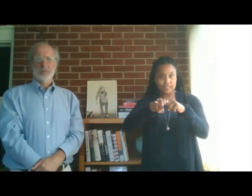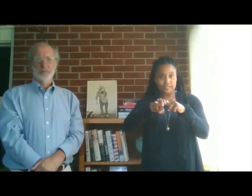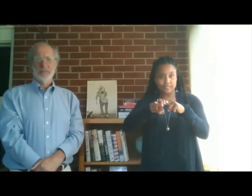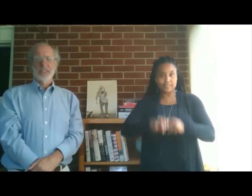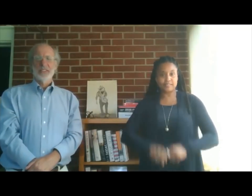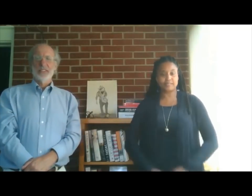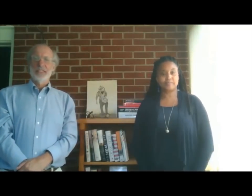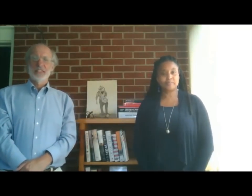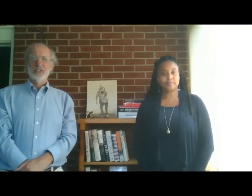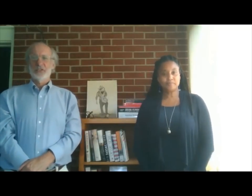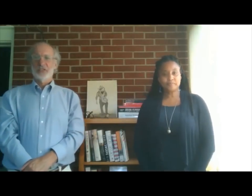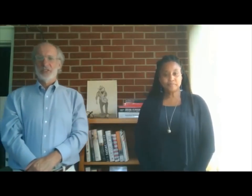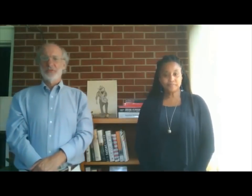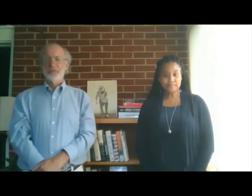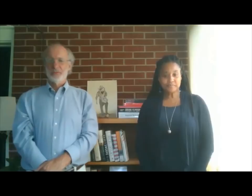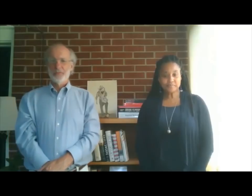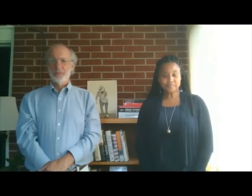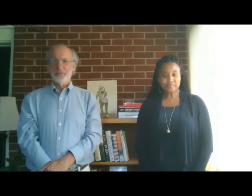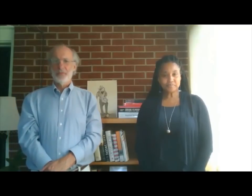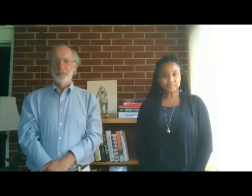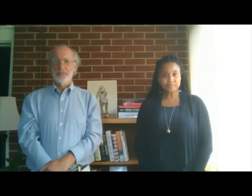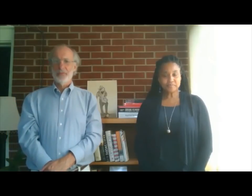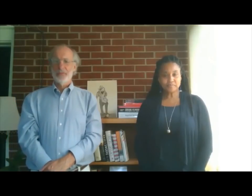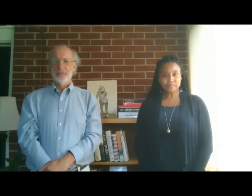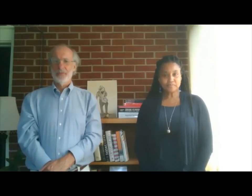Chair. And your turn.